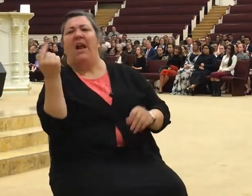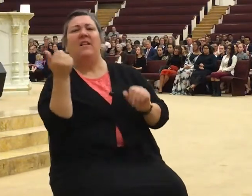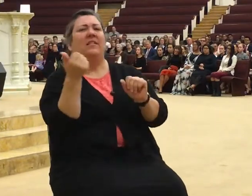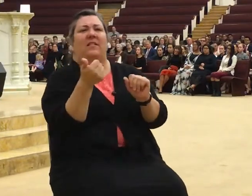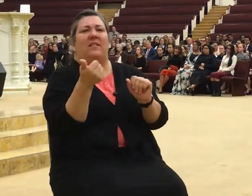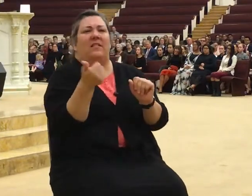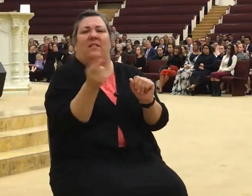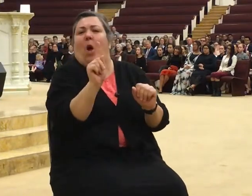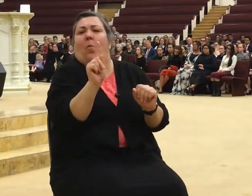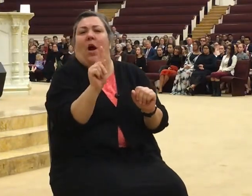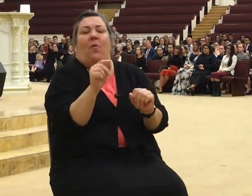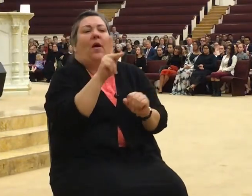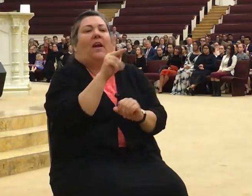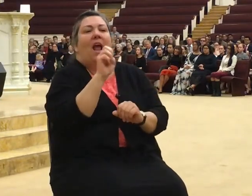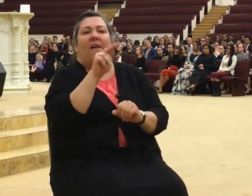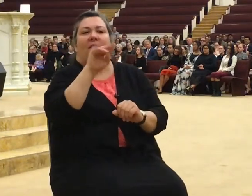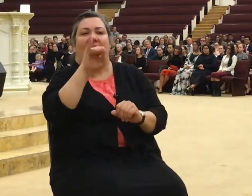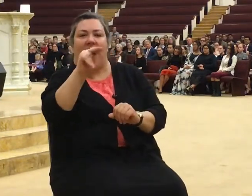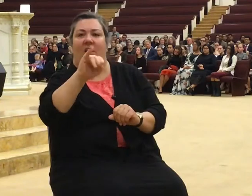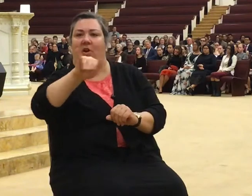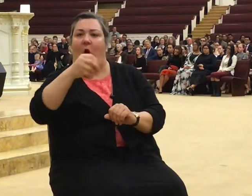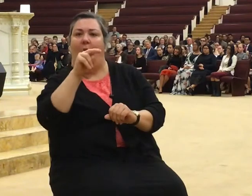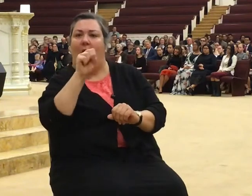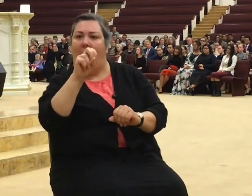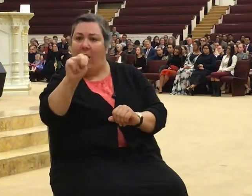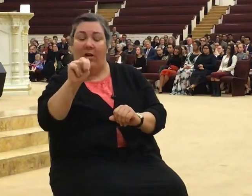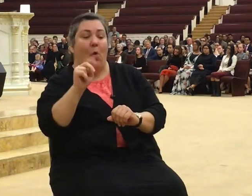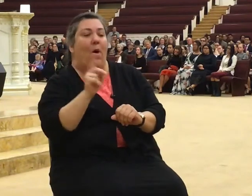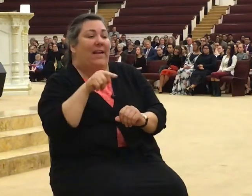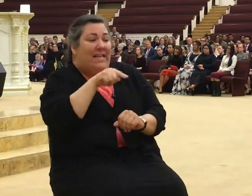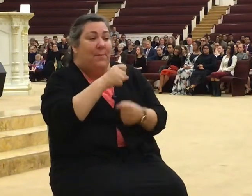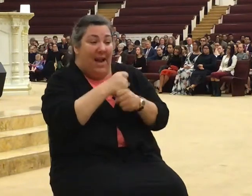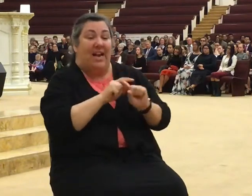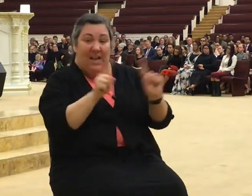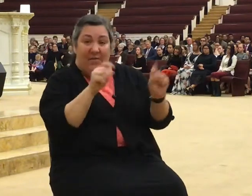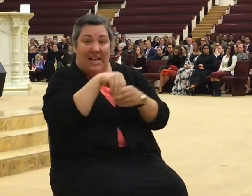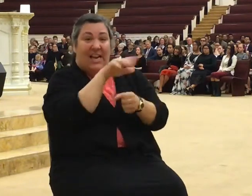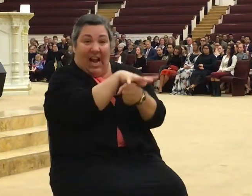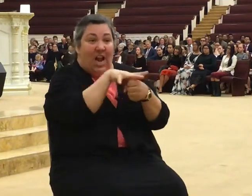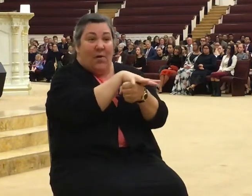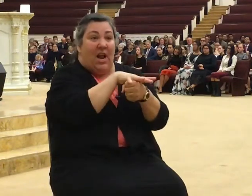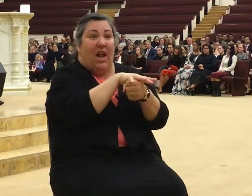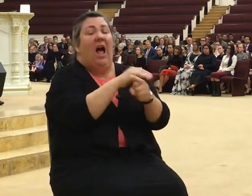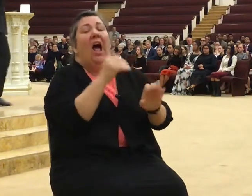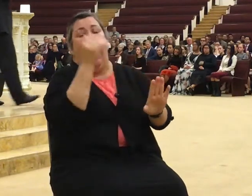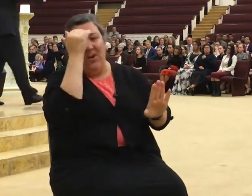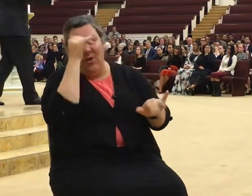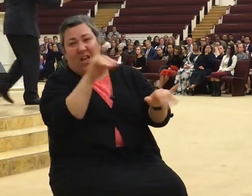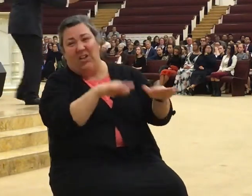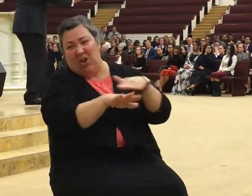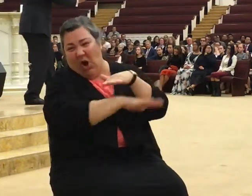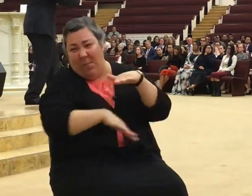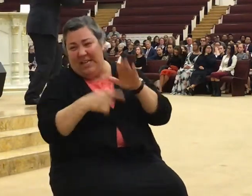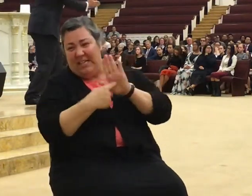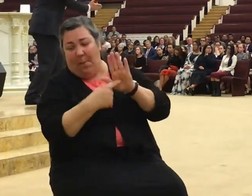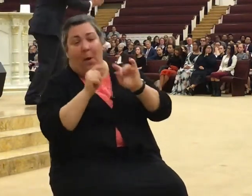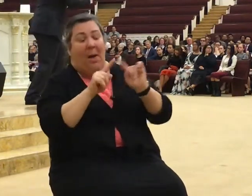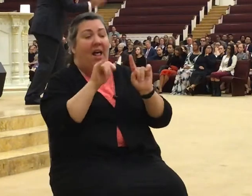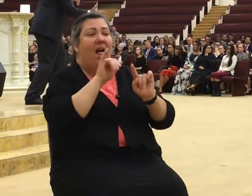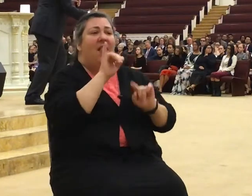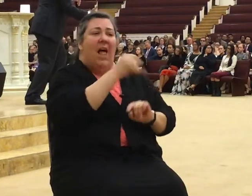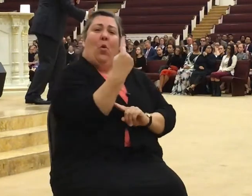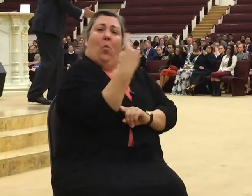and his family and I'm sure investors and all that made a difference. And I know that's a carnal example, but I want to show you that's an example of being